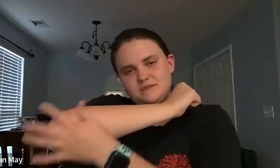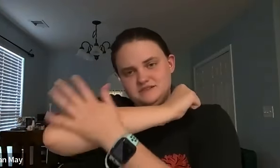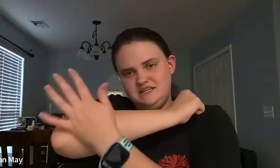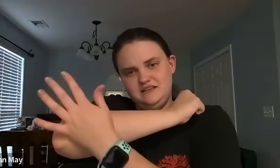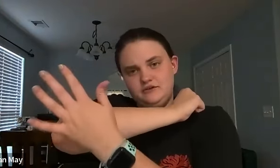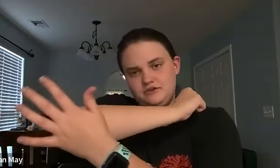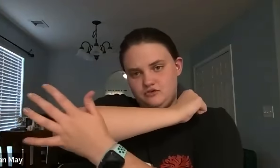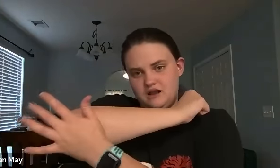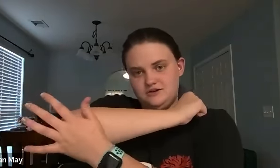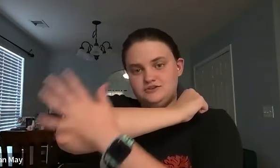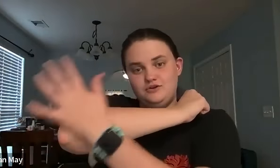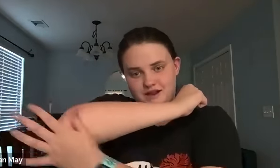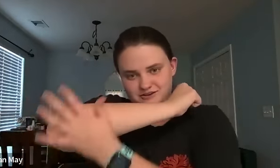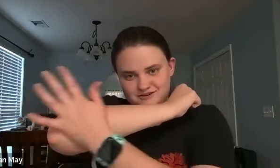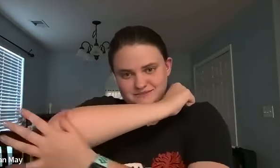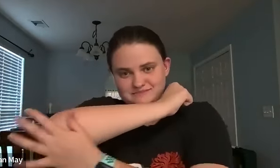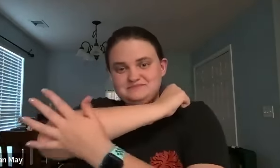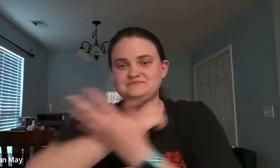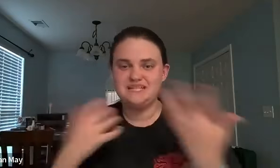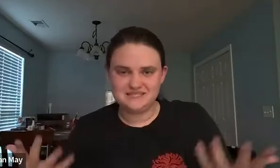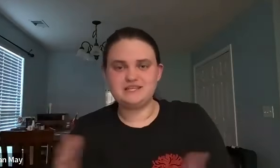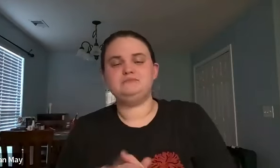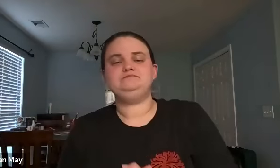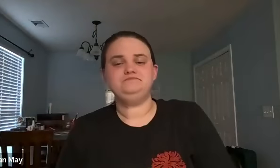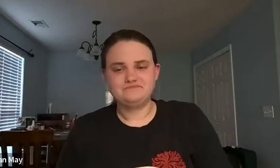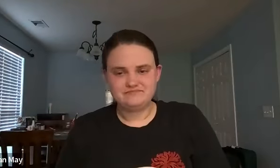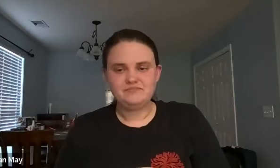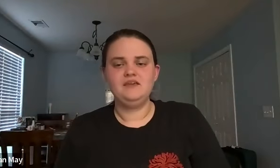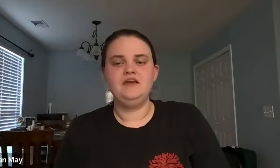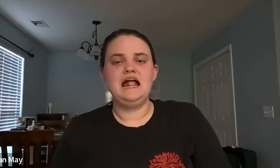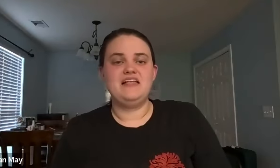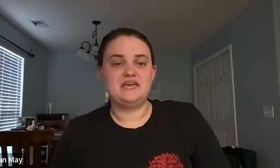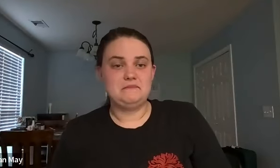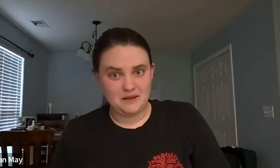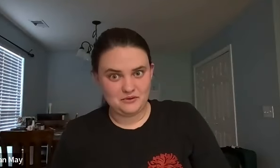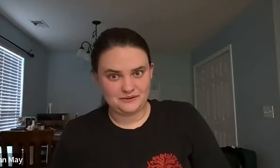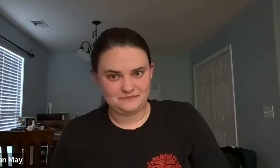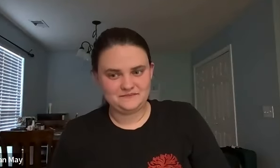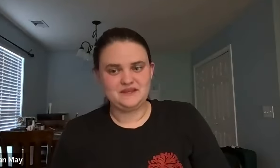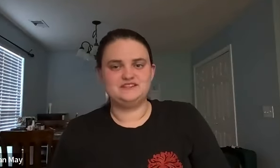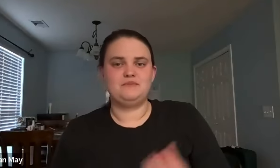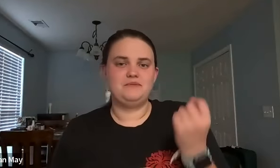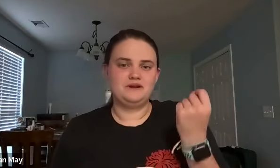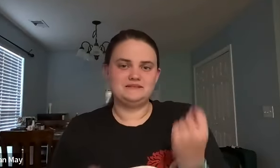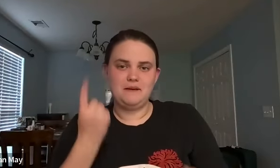time I'll see they'll either do crackers or crackers. So, and then popcorn. So popcorn is